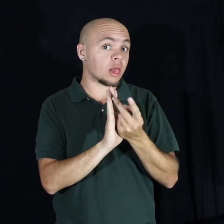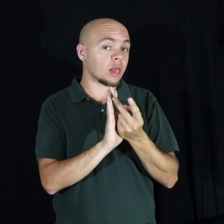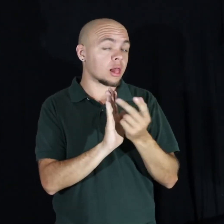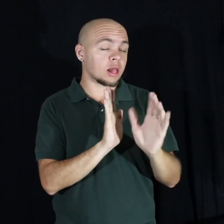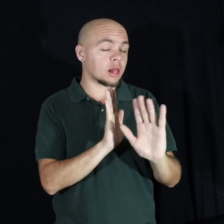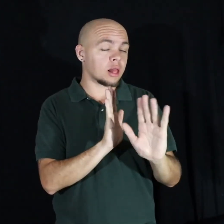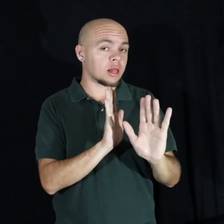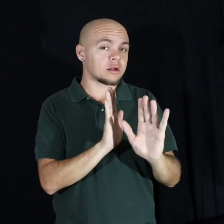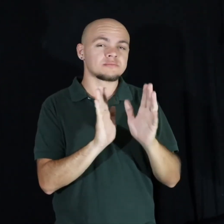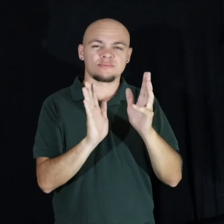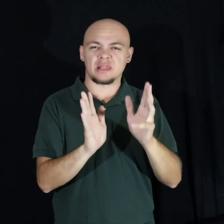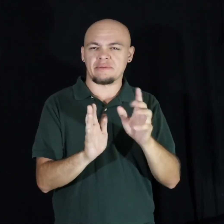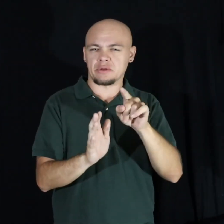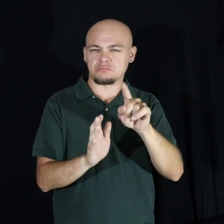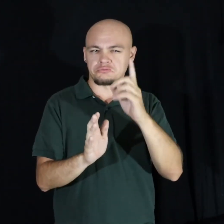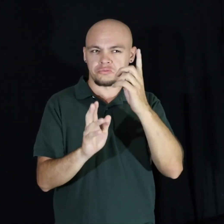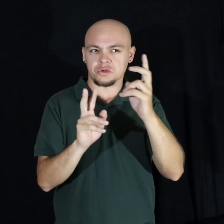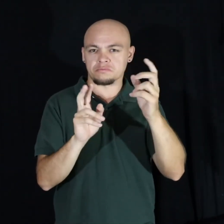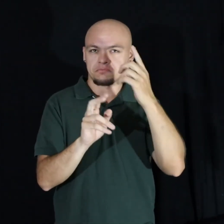I'll leave you with this thought.